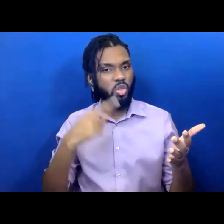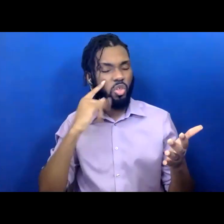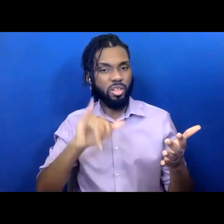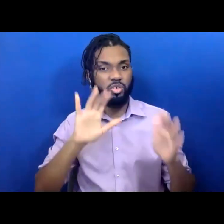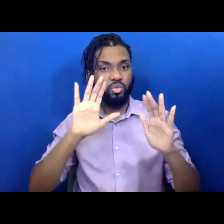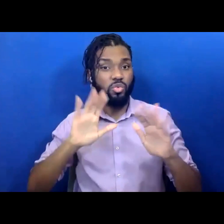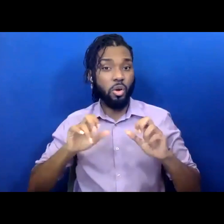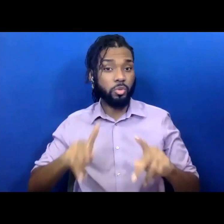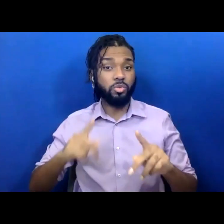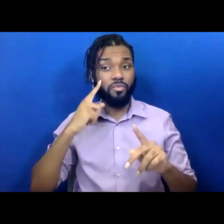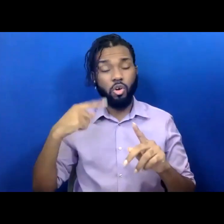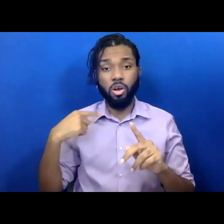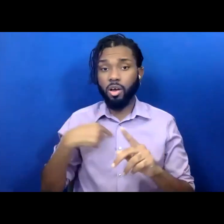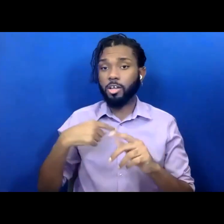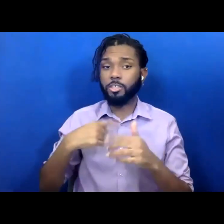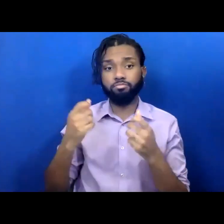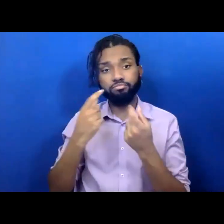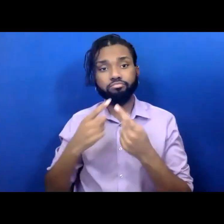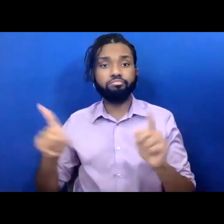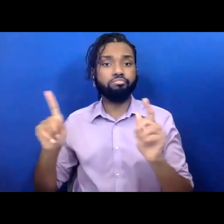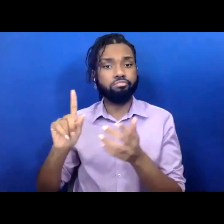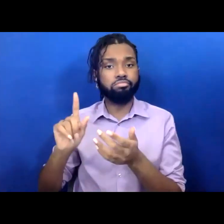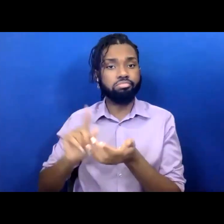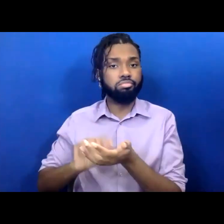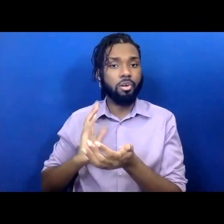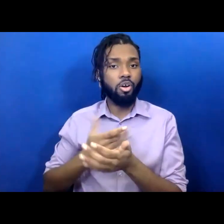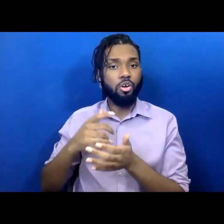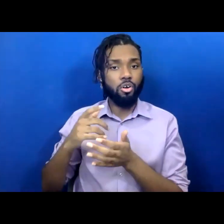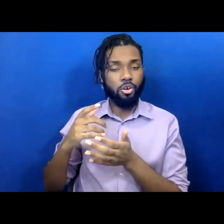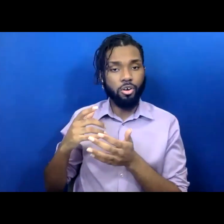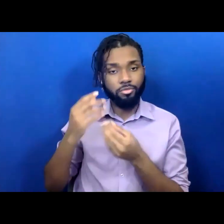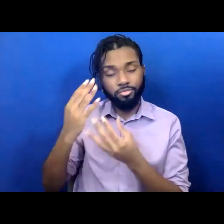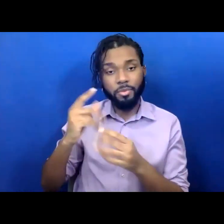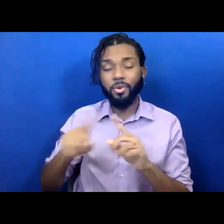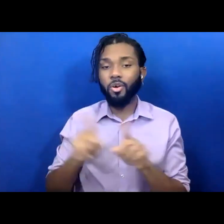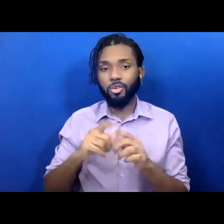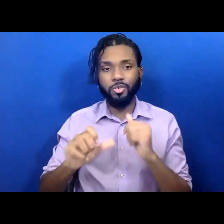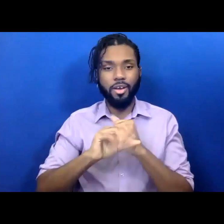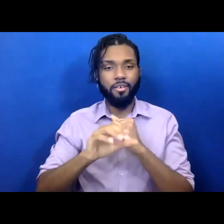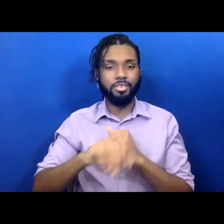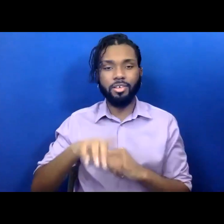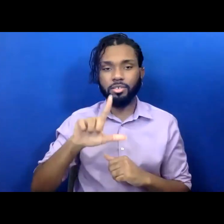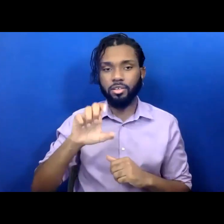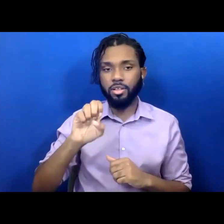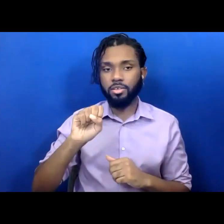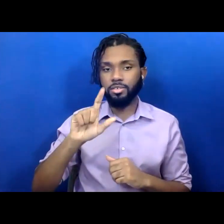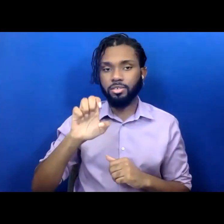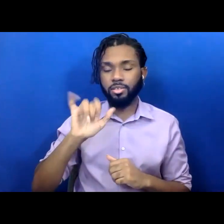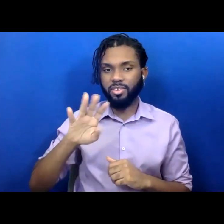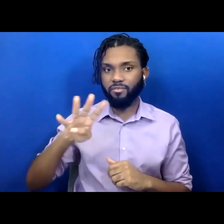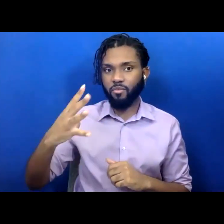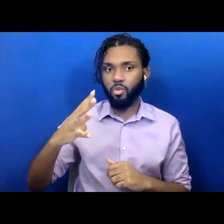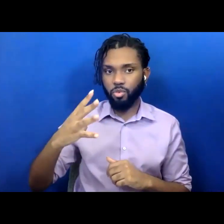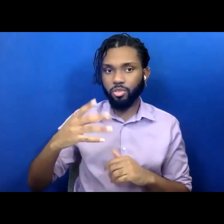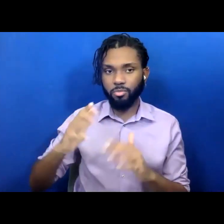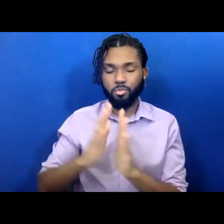conversation public, but also to advertise Leslie's forthcoming book. She's just on the verge of